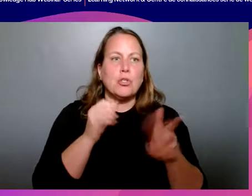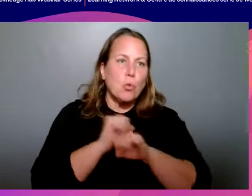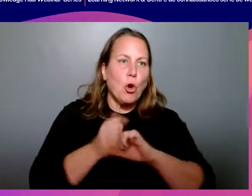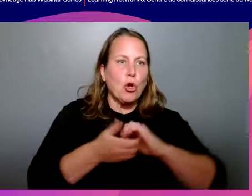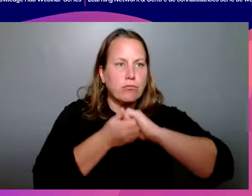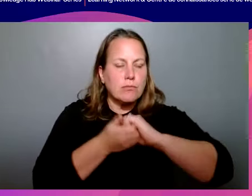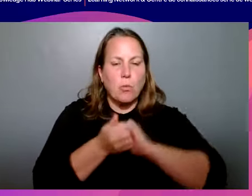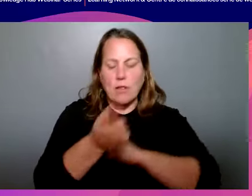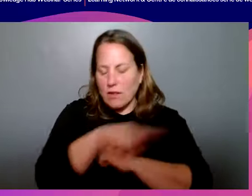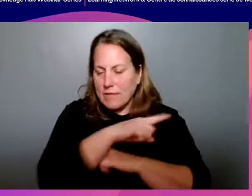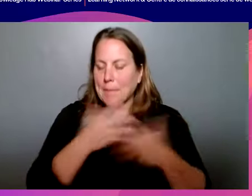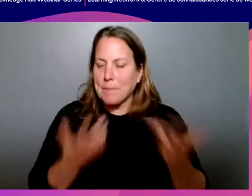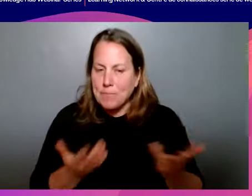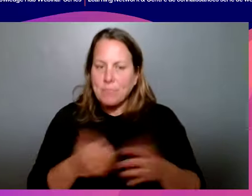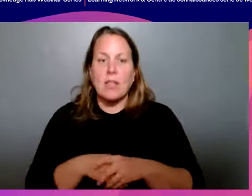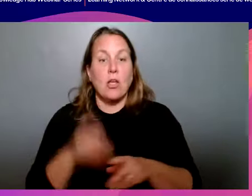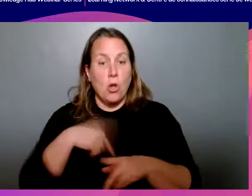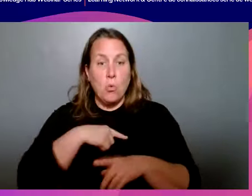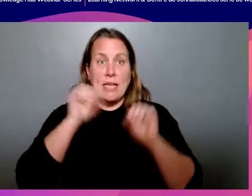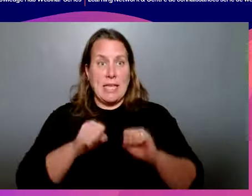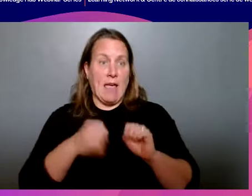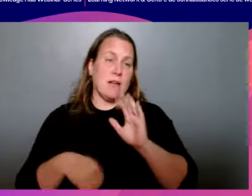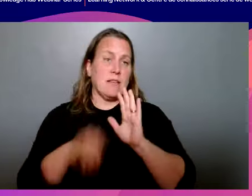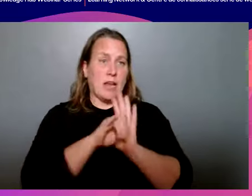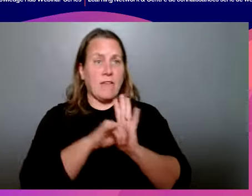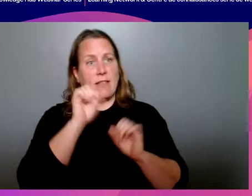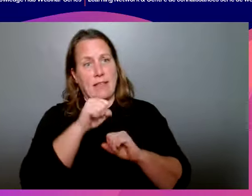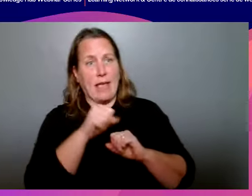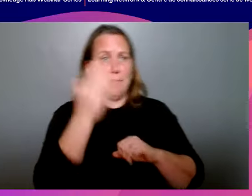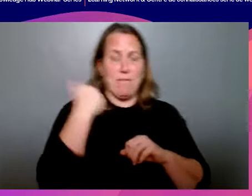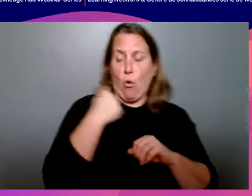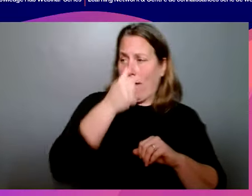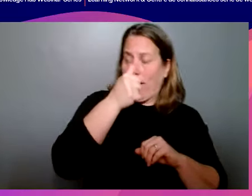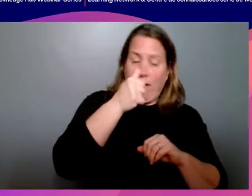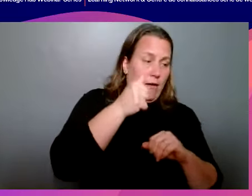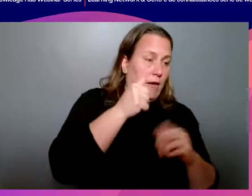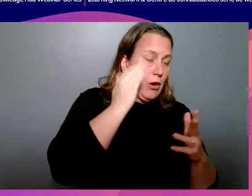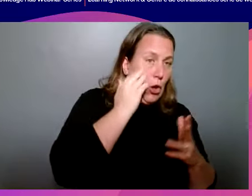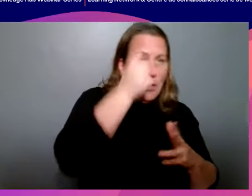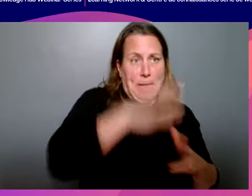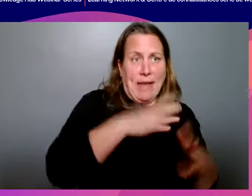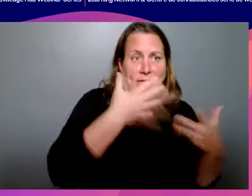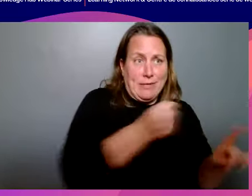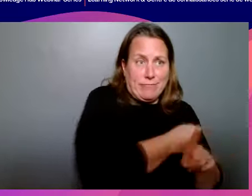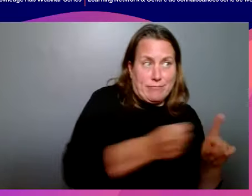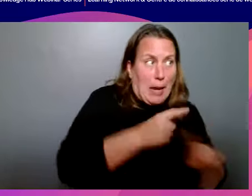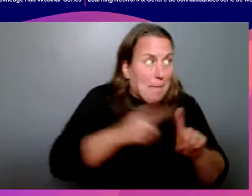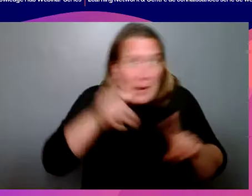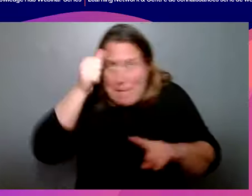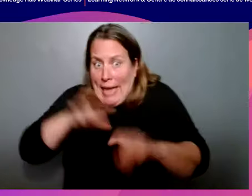deeply gendered, with cisgender men being the primary perpetrators. We can also recognize that men can experience